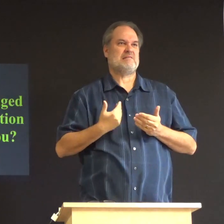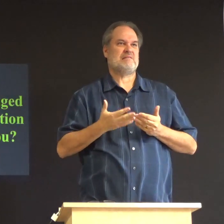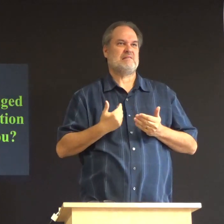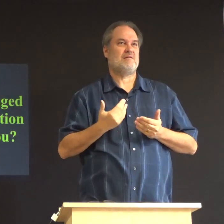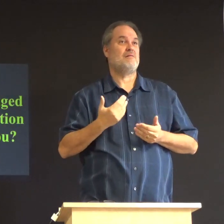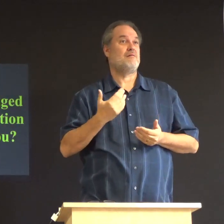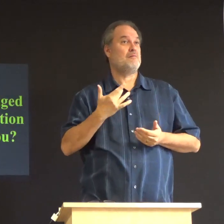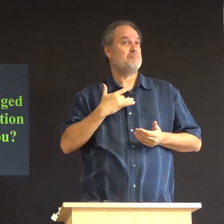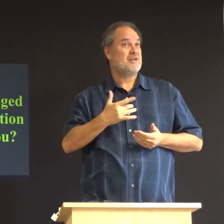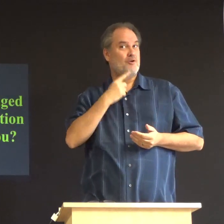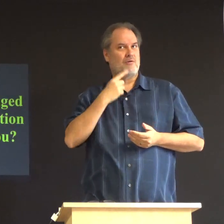be easier for us to get a job.